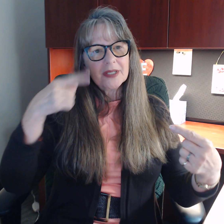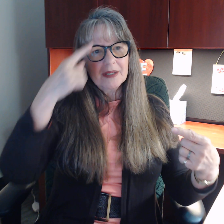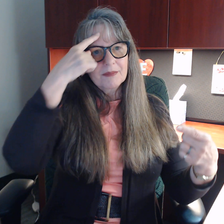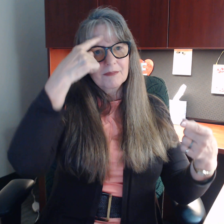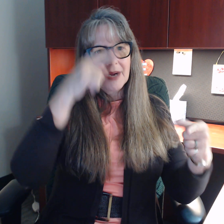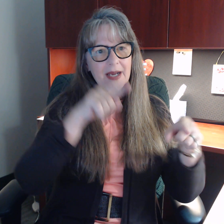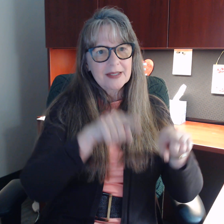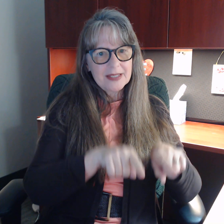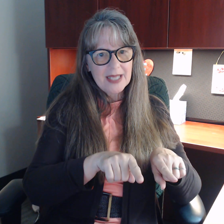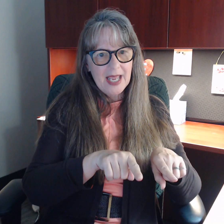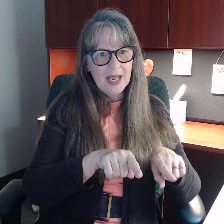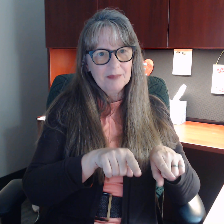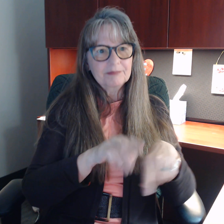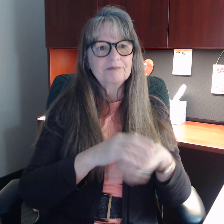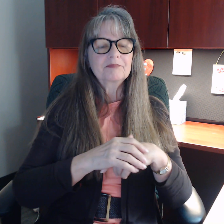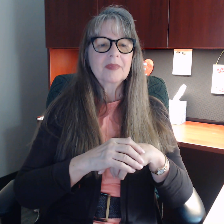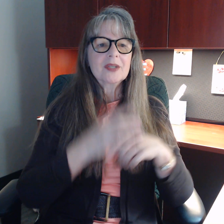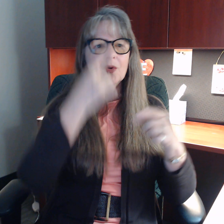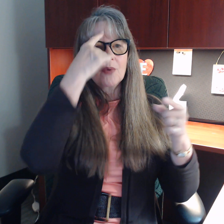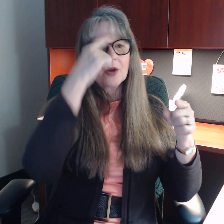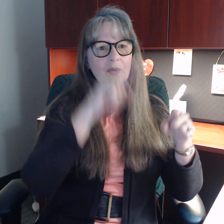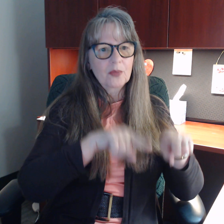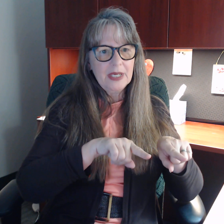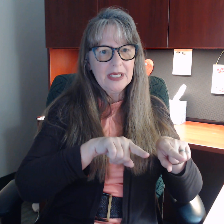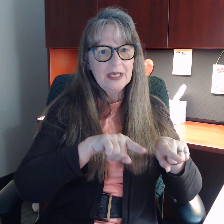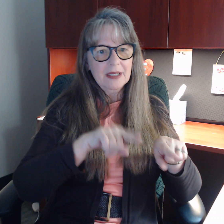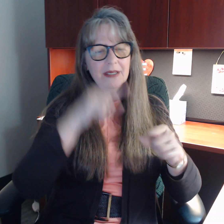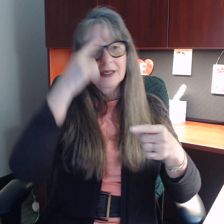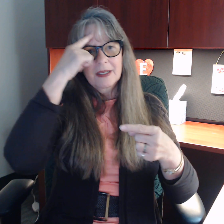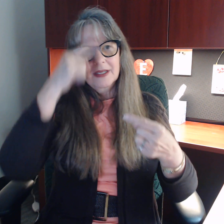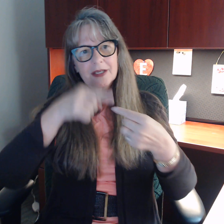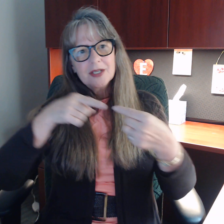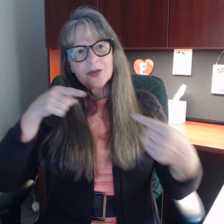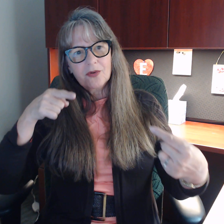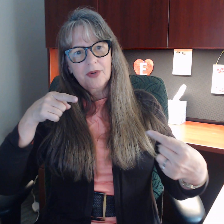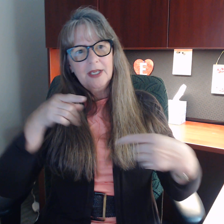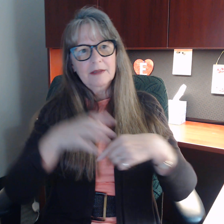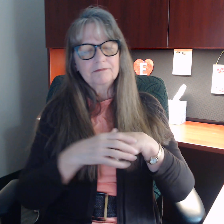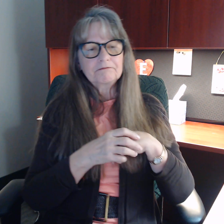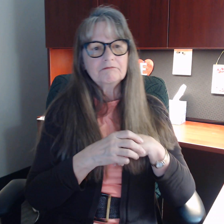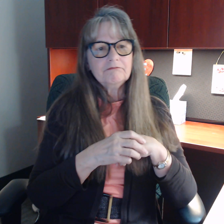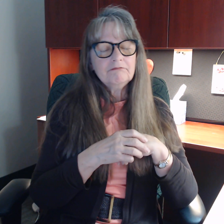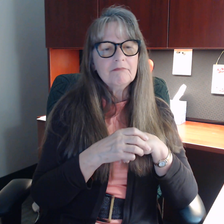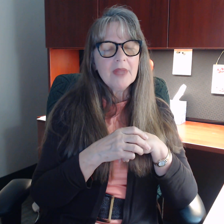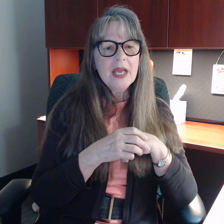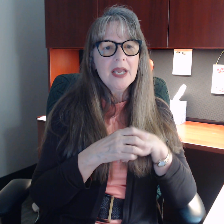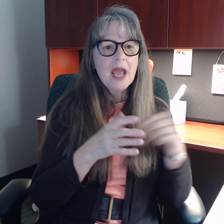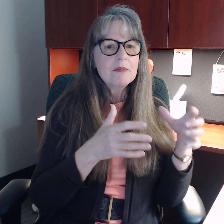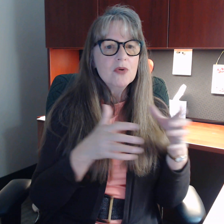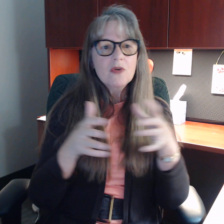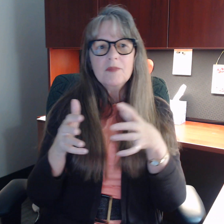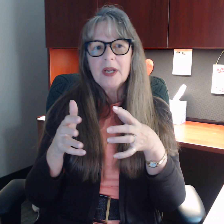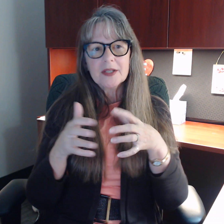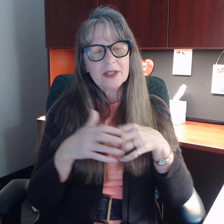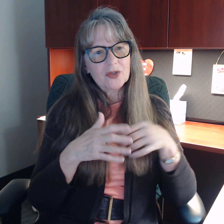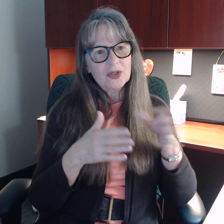opposite, mind same. So agree, disagree, and I move because it's a